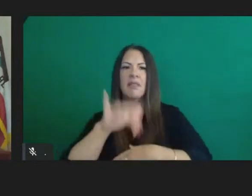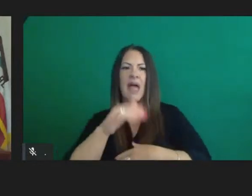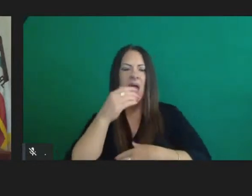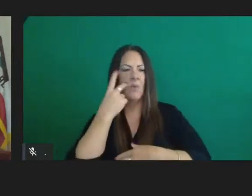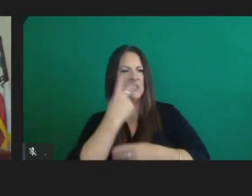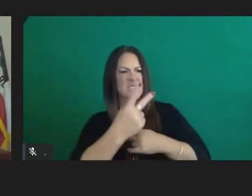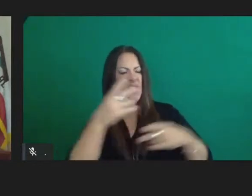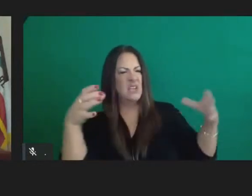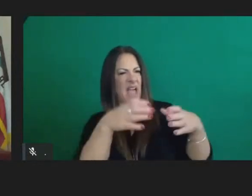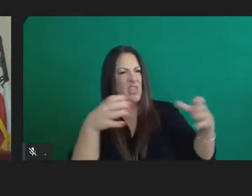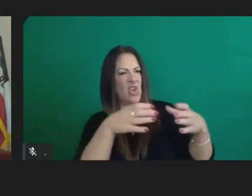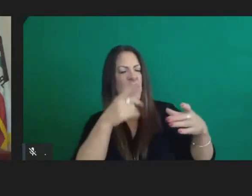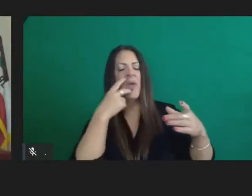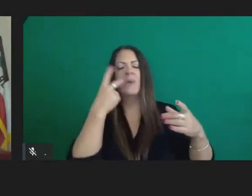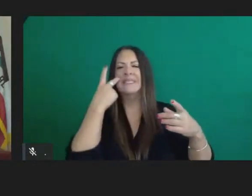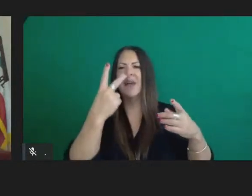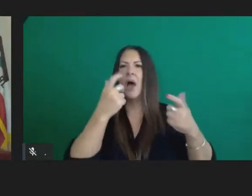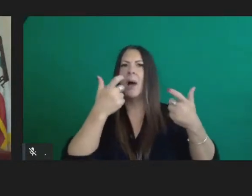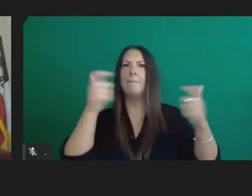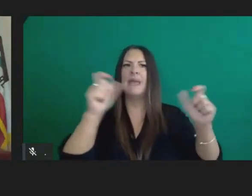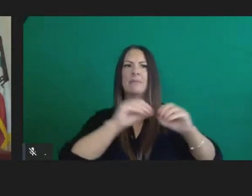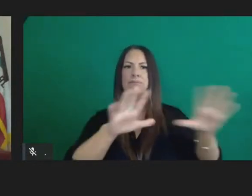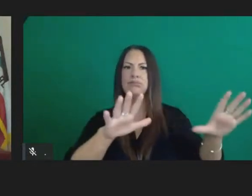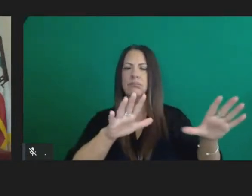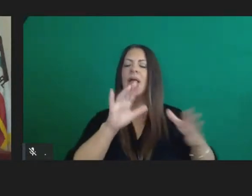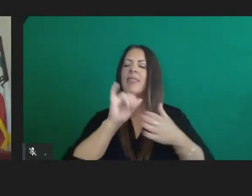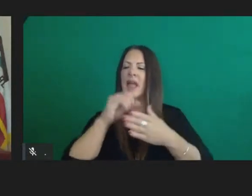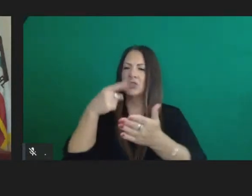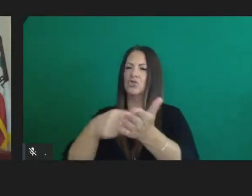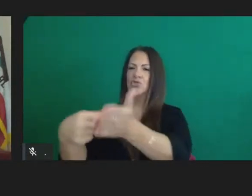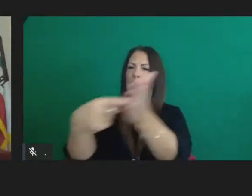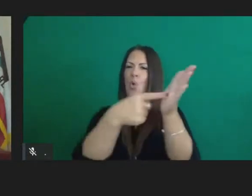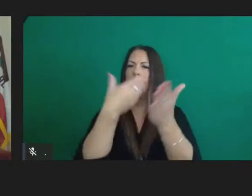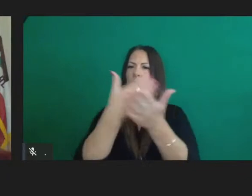their behaviors. Don Thompson, AP.